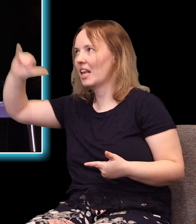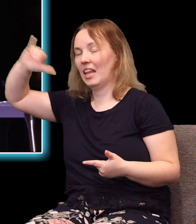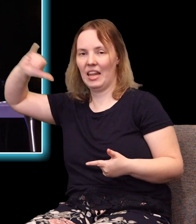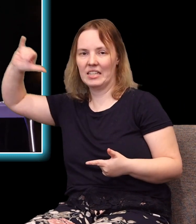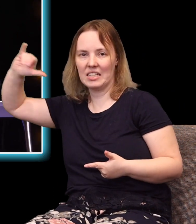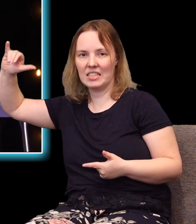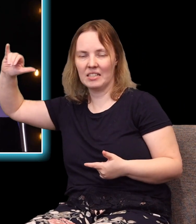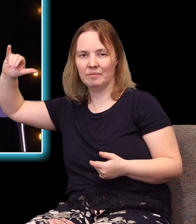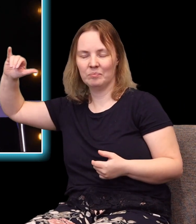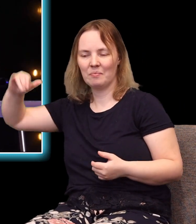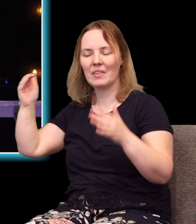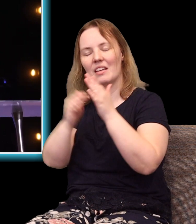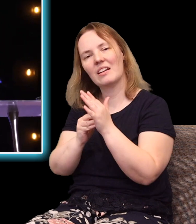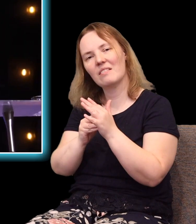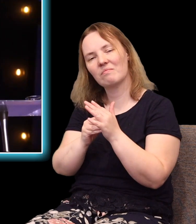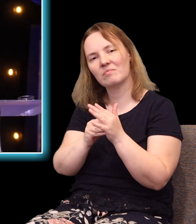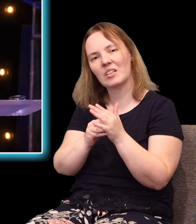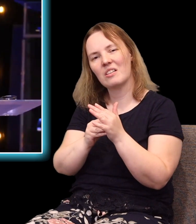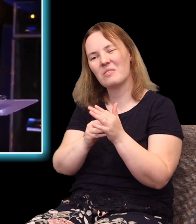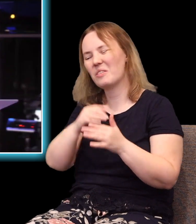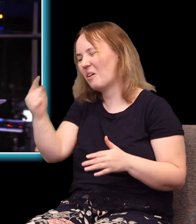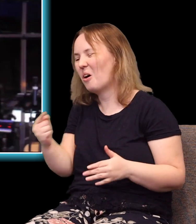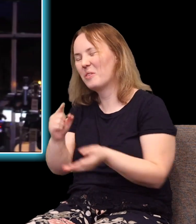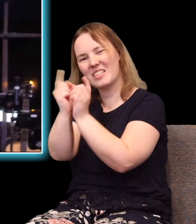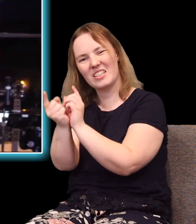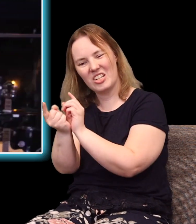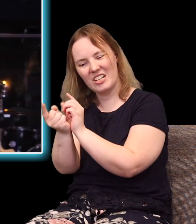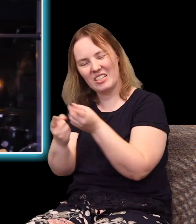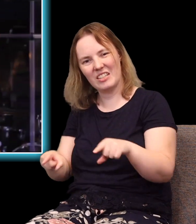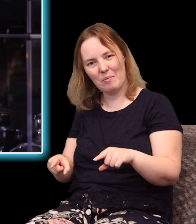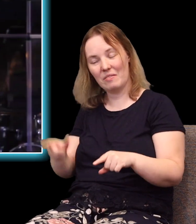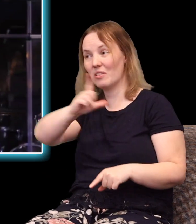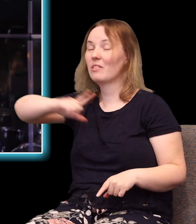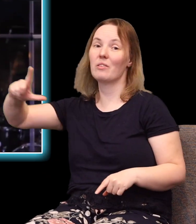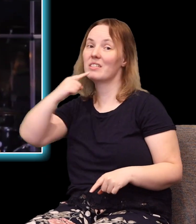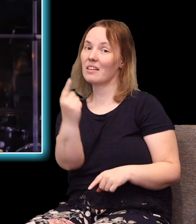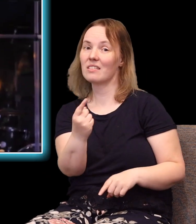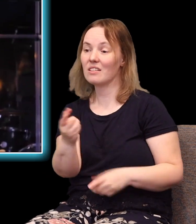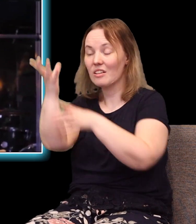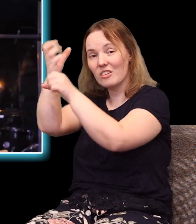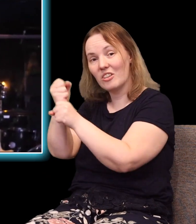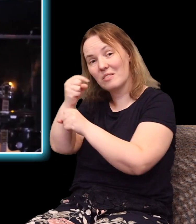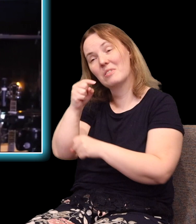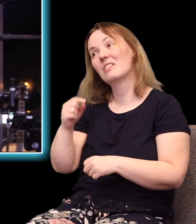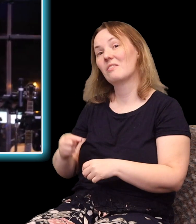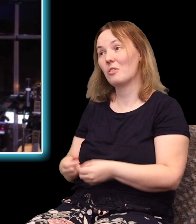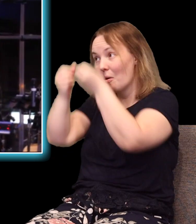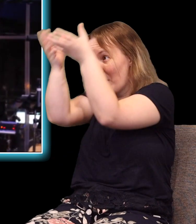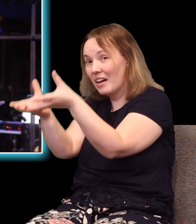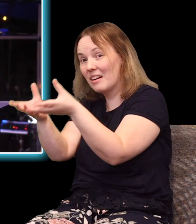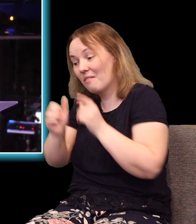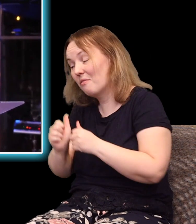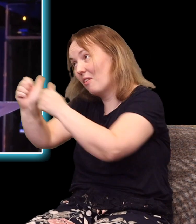than likeness. You see, because again, we don't always see the change that's taken place, even though the Lord says, and He says, trust me, if